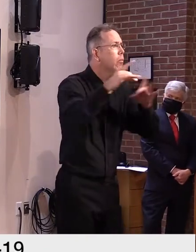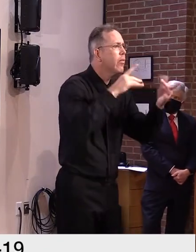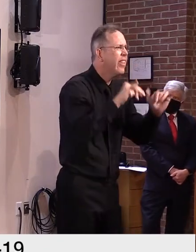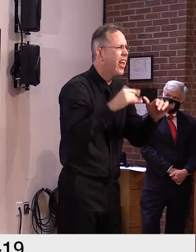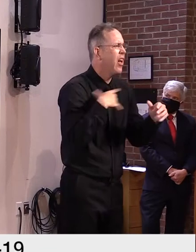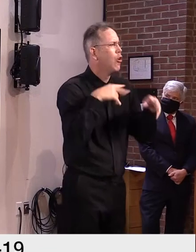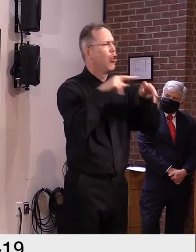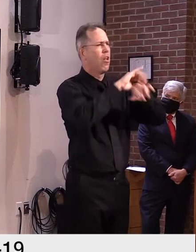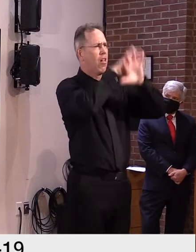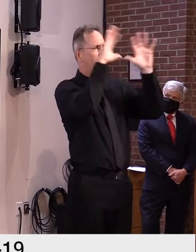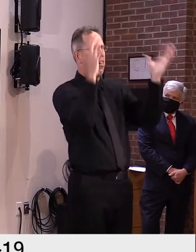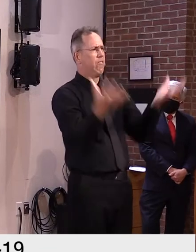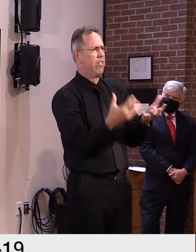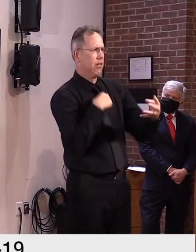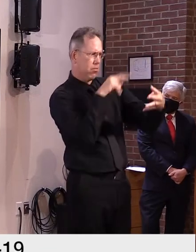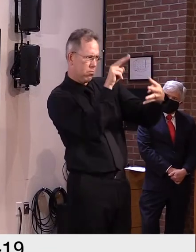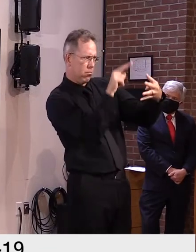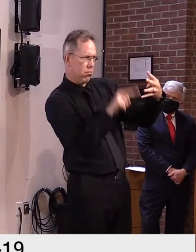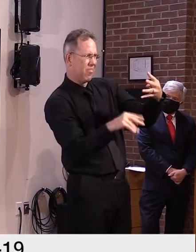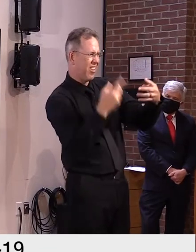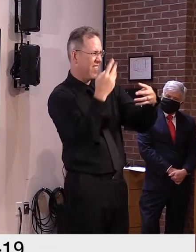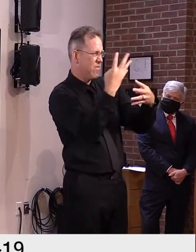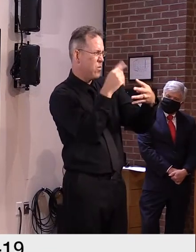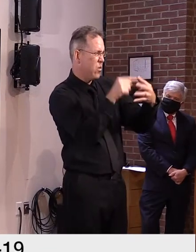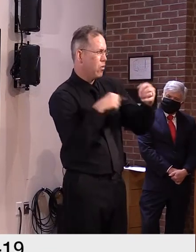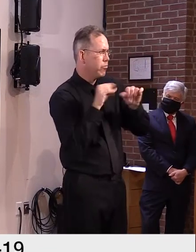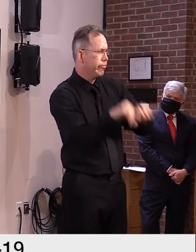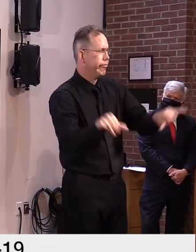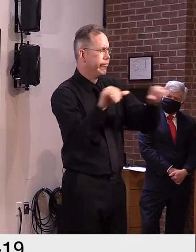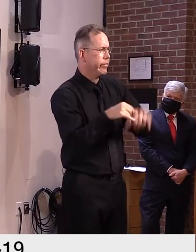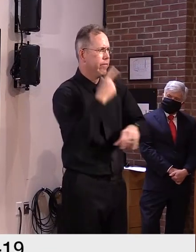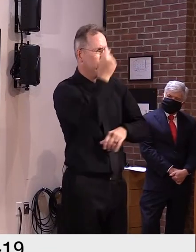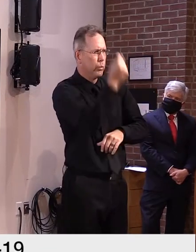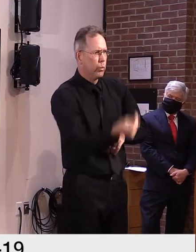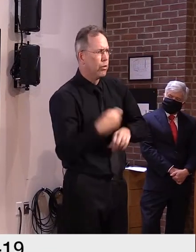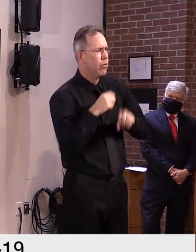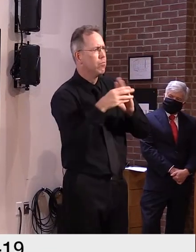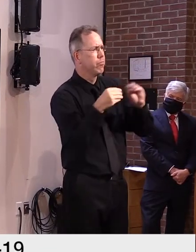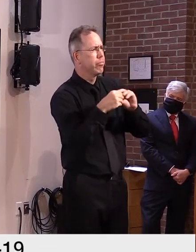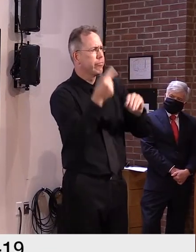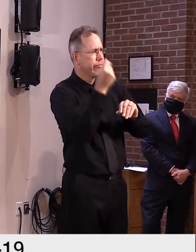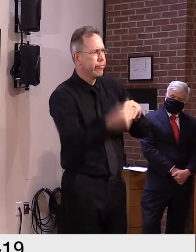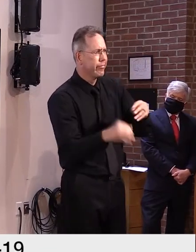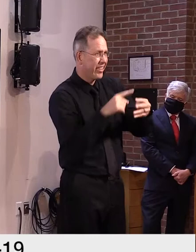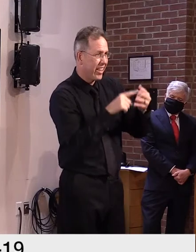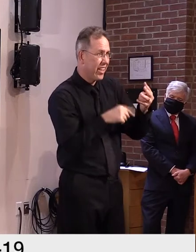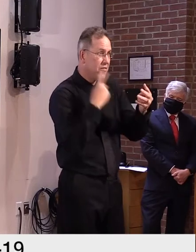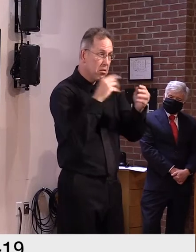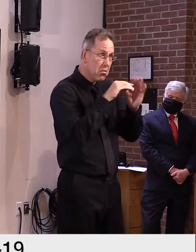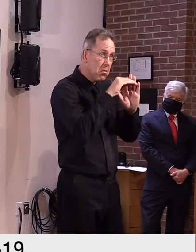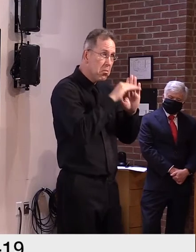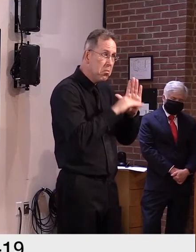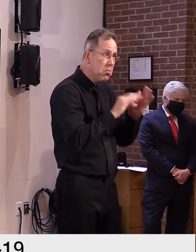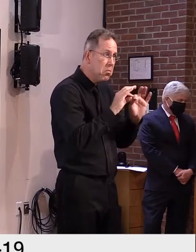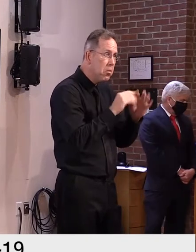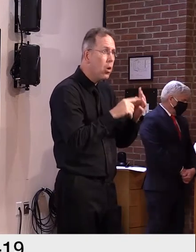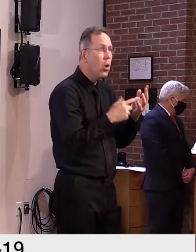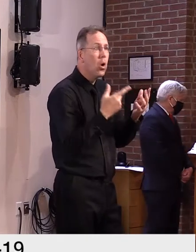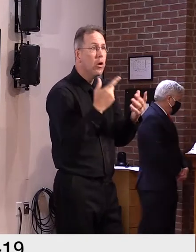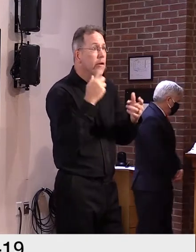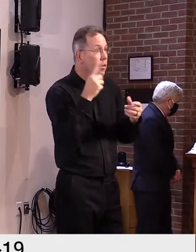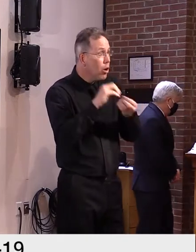amongst others. And if there is a trend that's really adverse, obviously we're going to pick up on that very